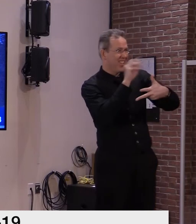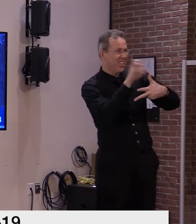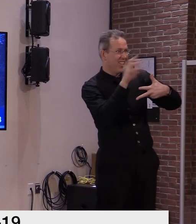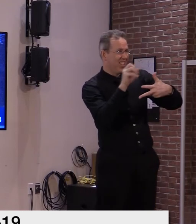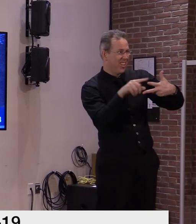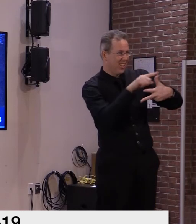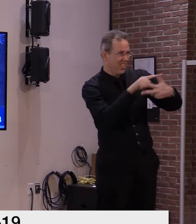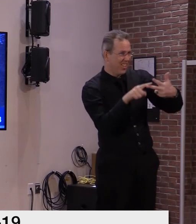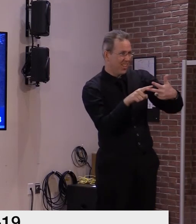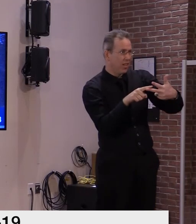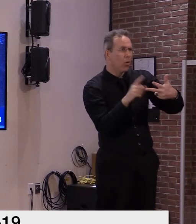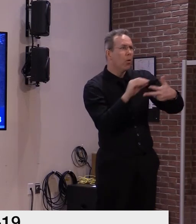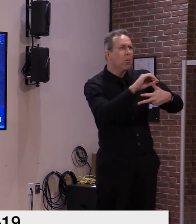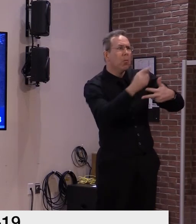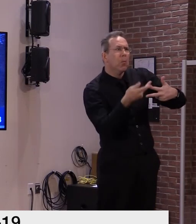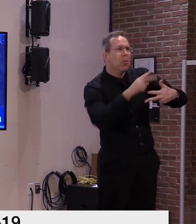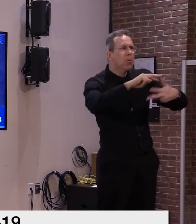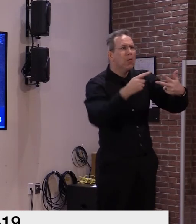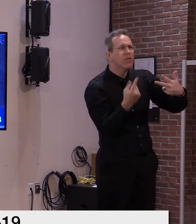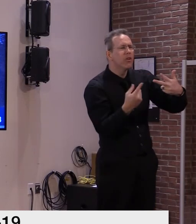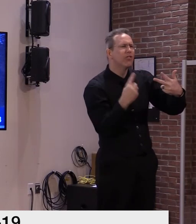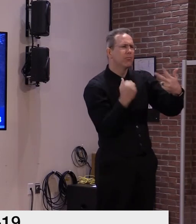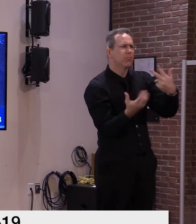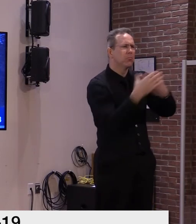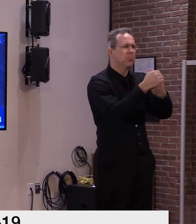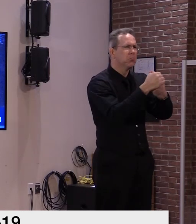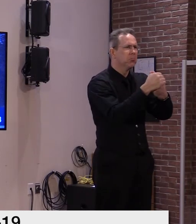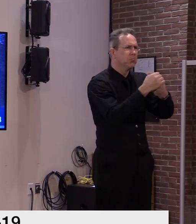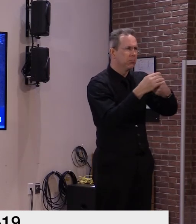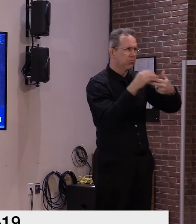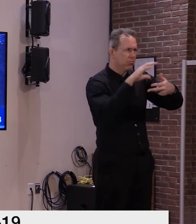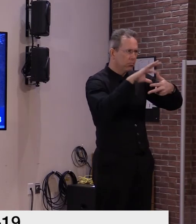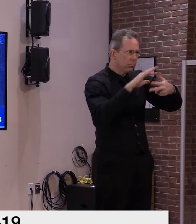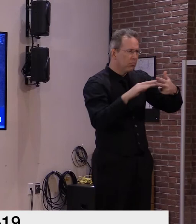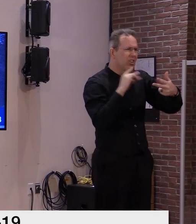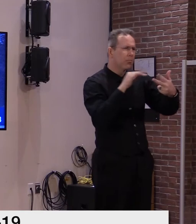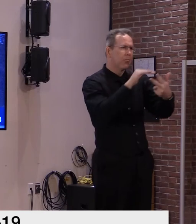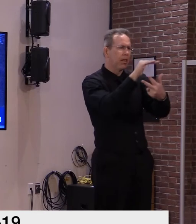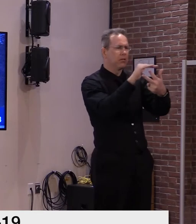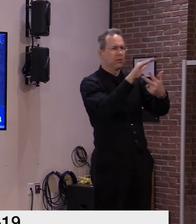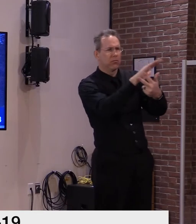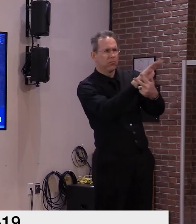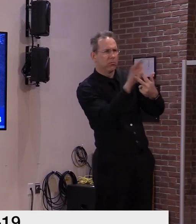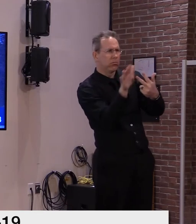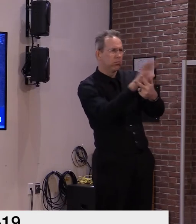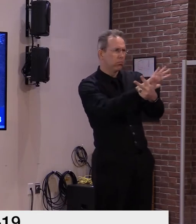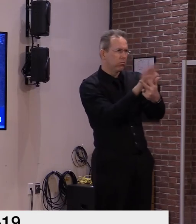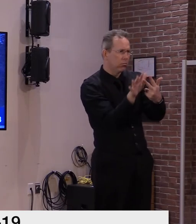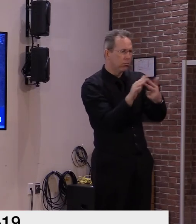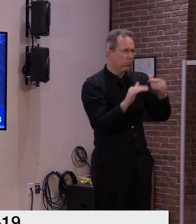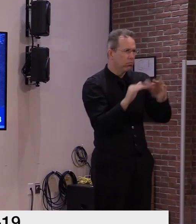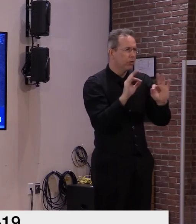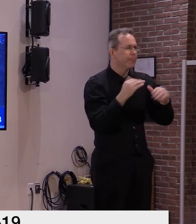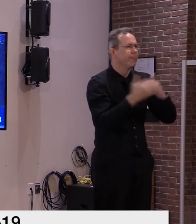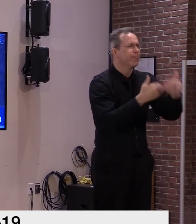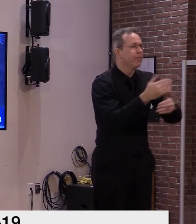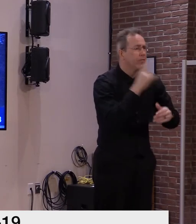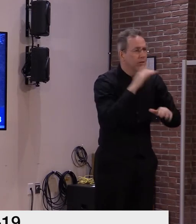to focus on all three of those. We think a balance on all three will be critical in our success and recovery.